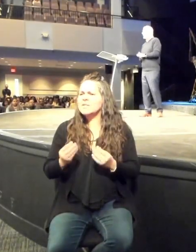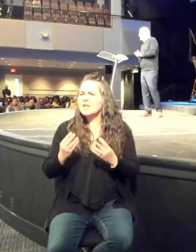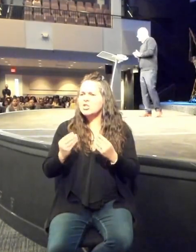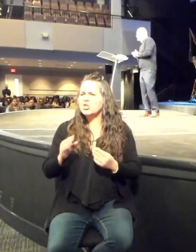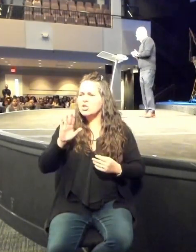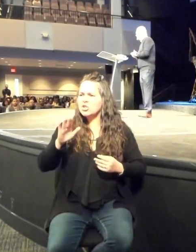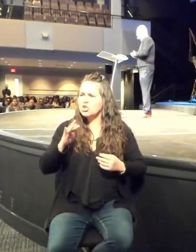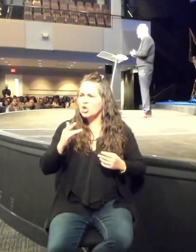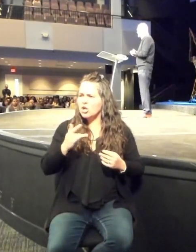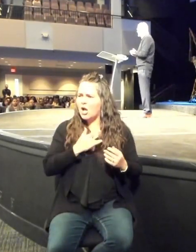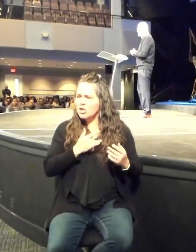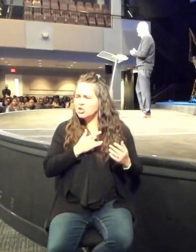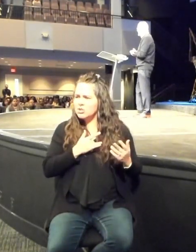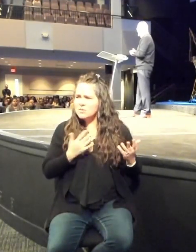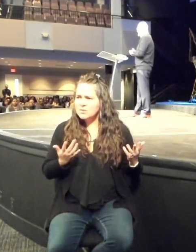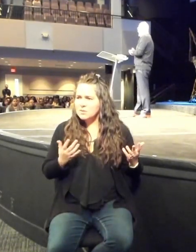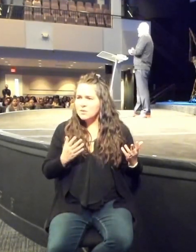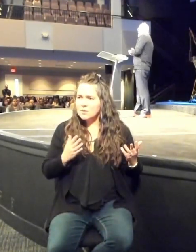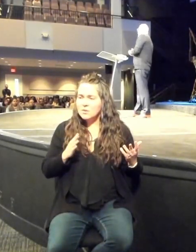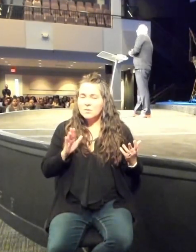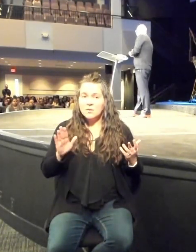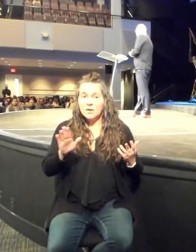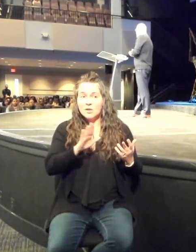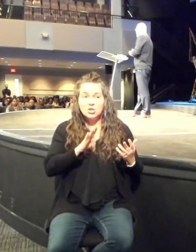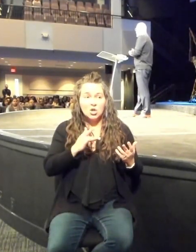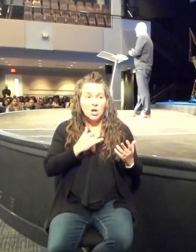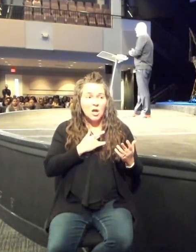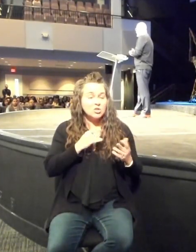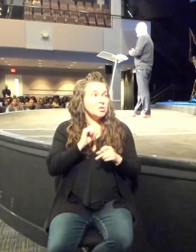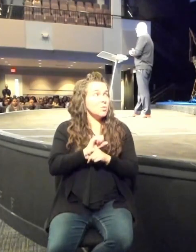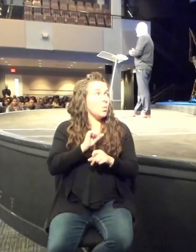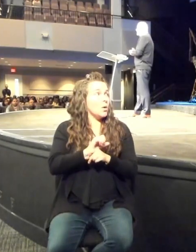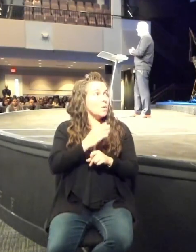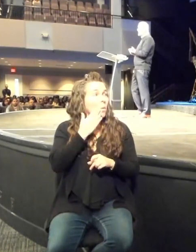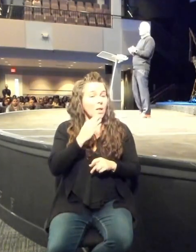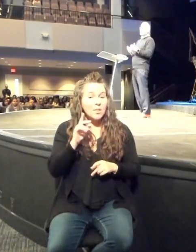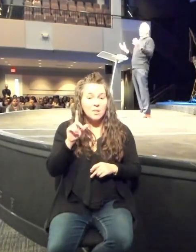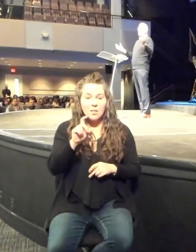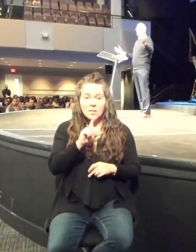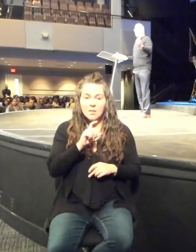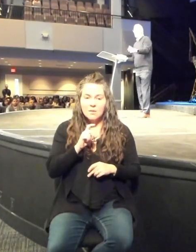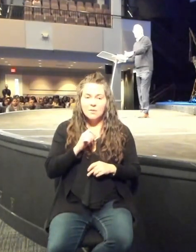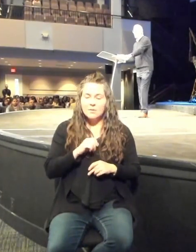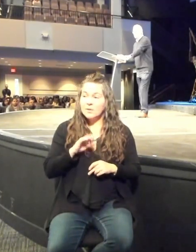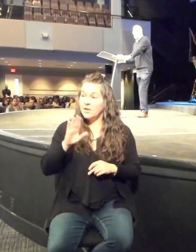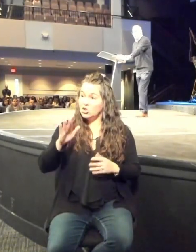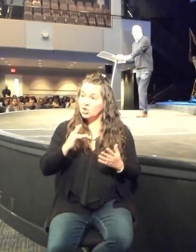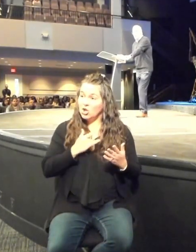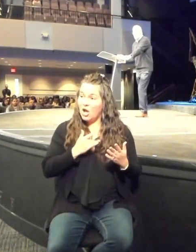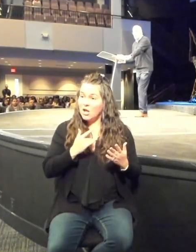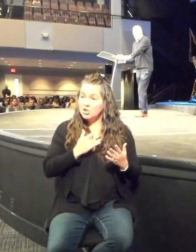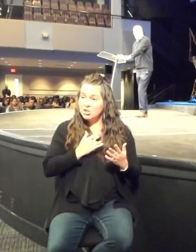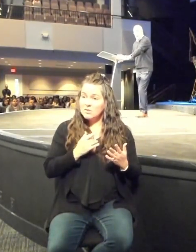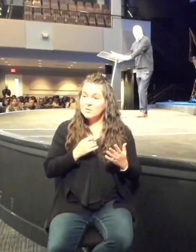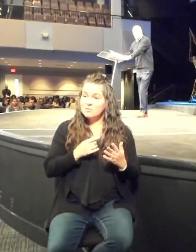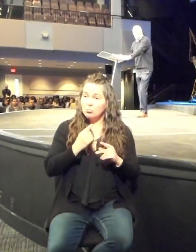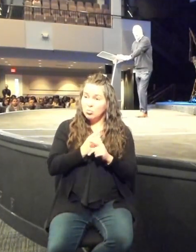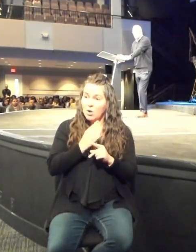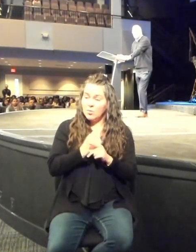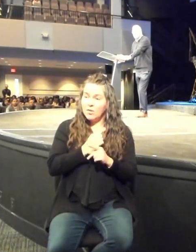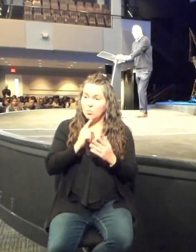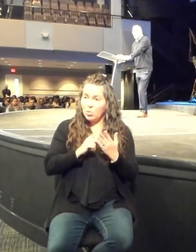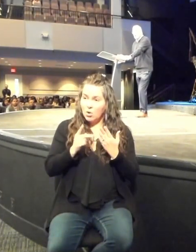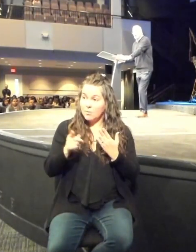Do you have a working conscience? Does your conscience work very well? Is your conscience properly programmed? Are you responding to